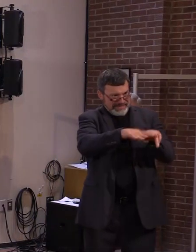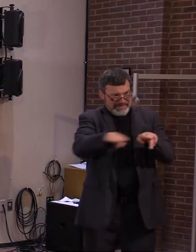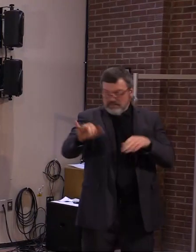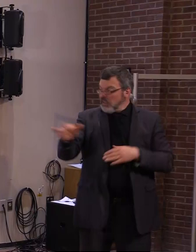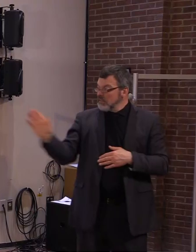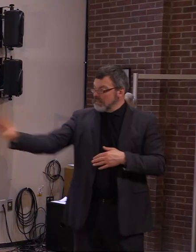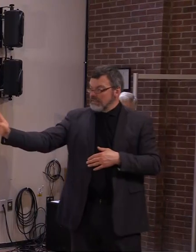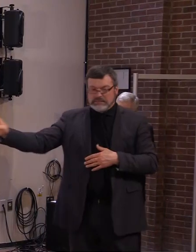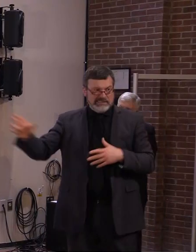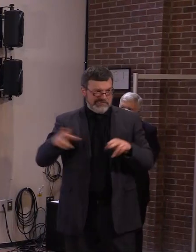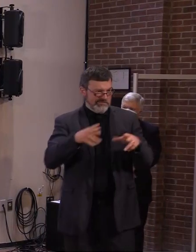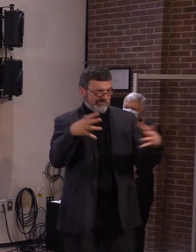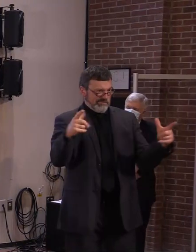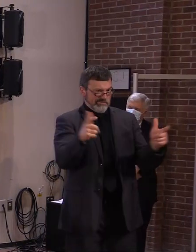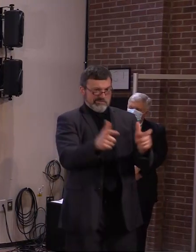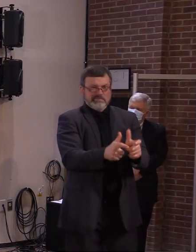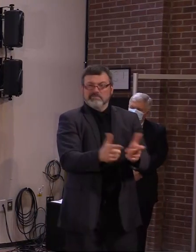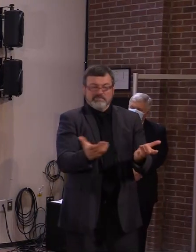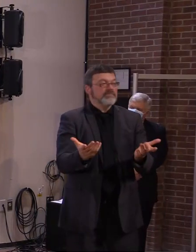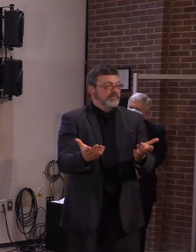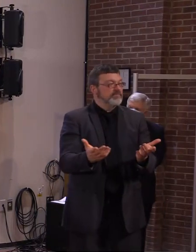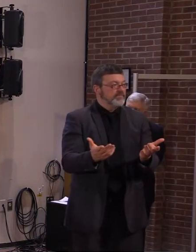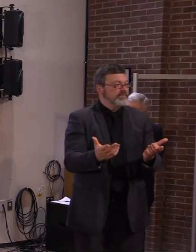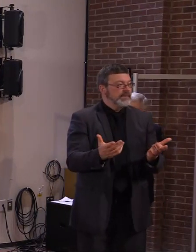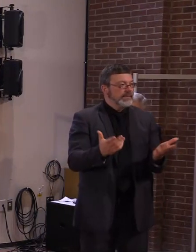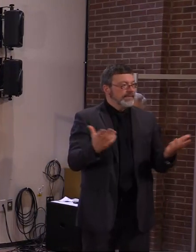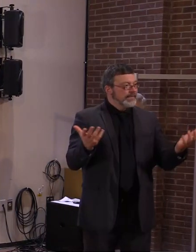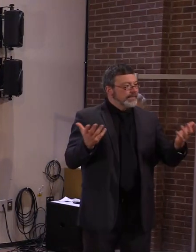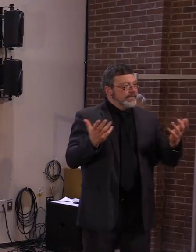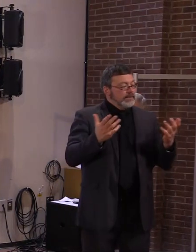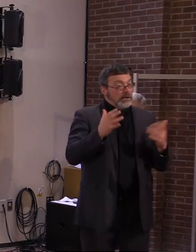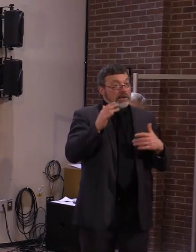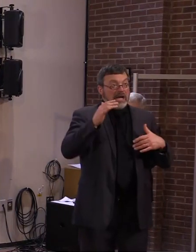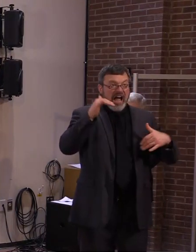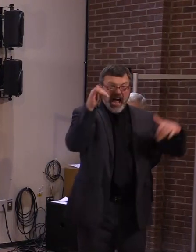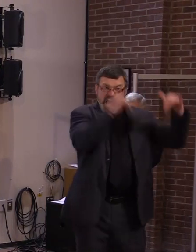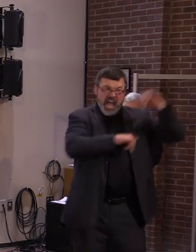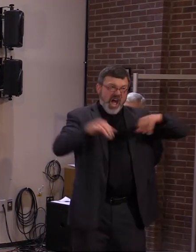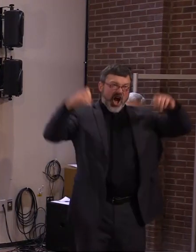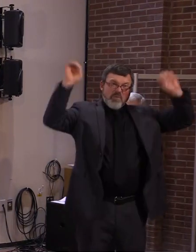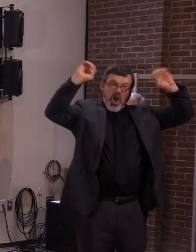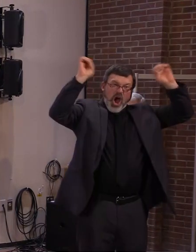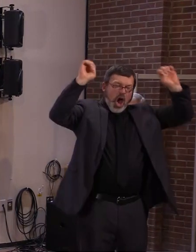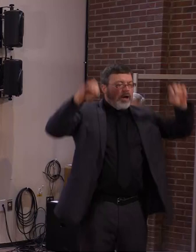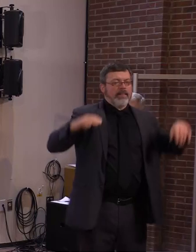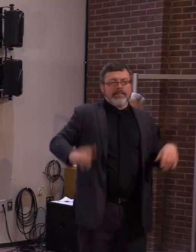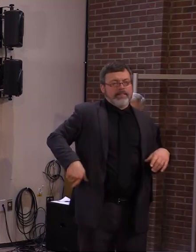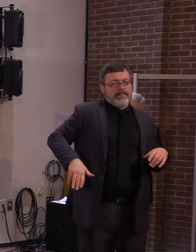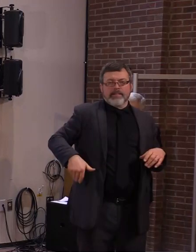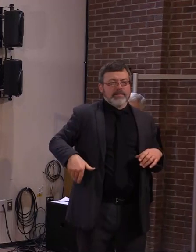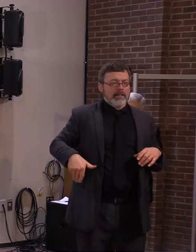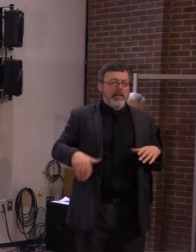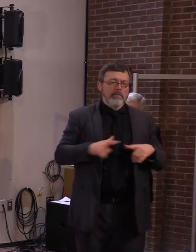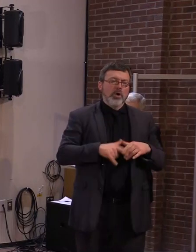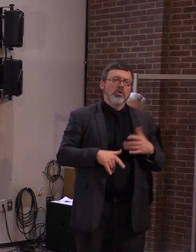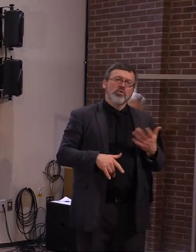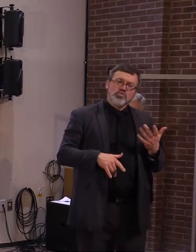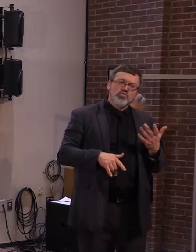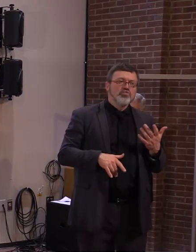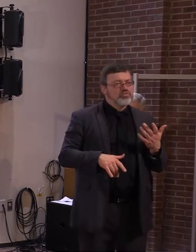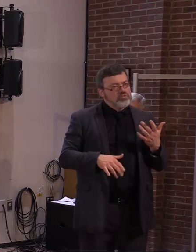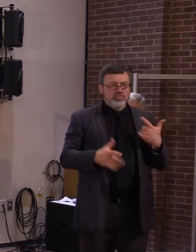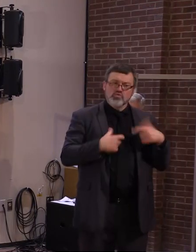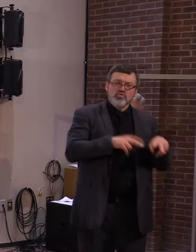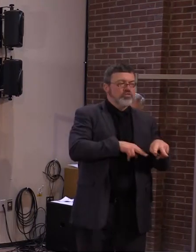the subacute patients that were somewhat, it was like a ripple effect because you had the subacute patients that were